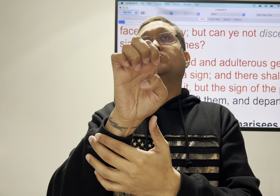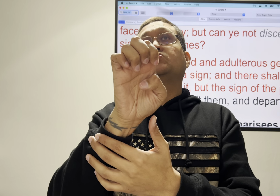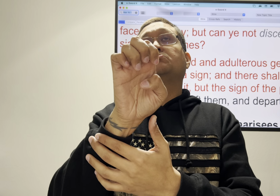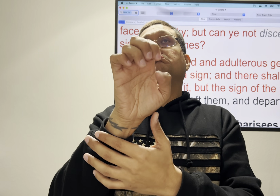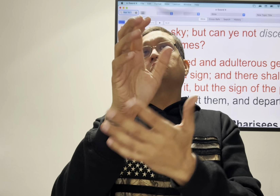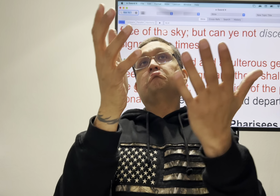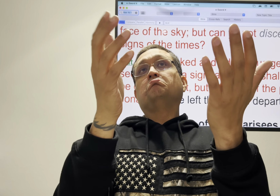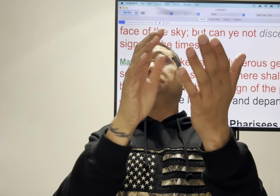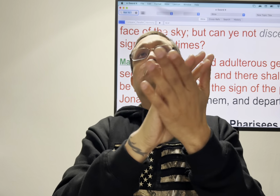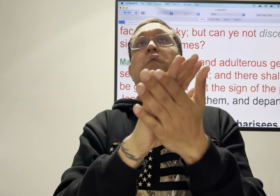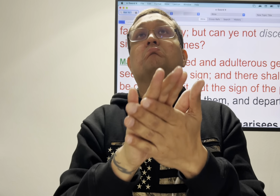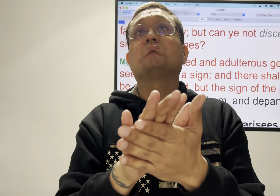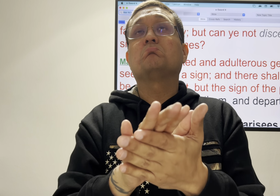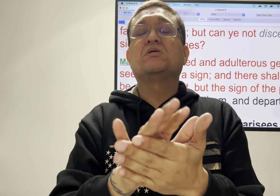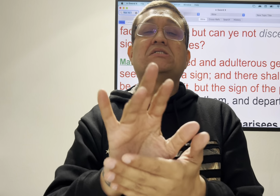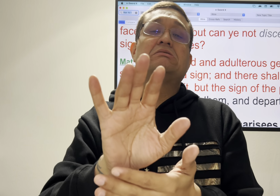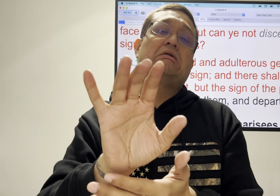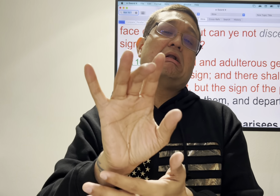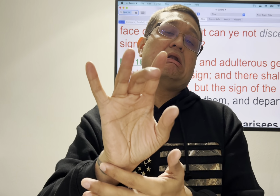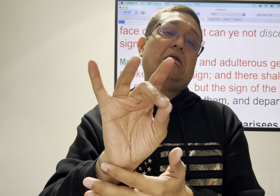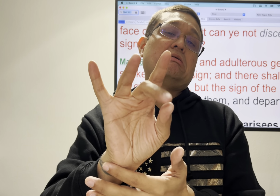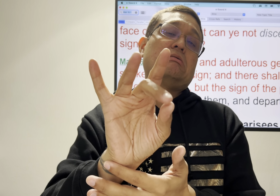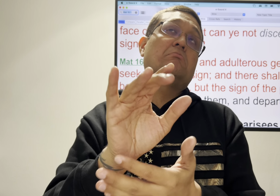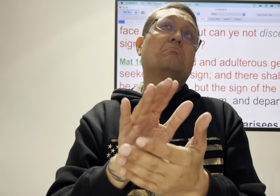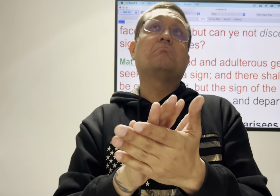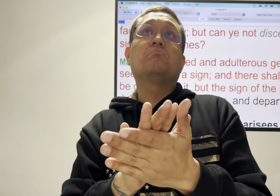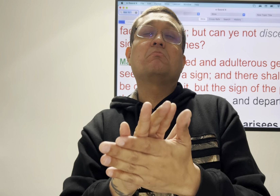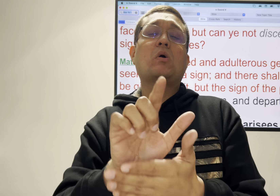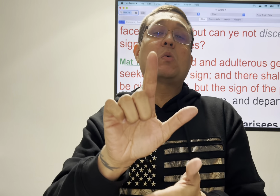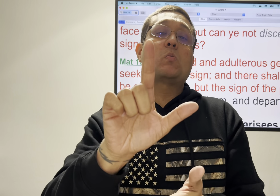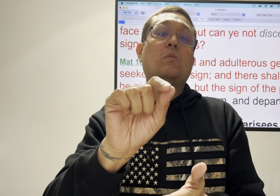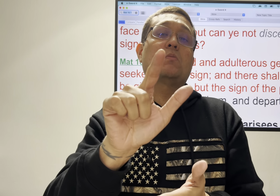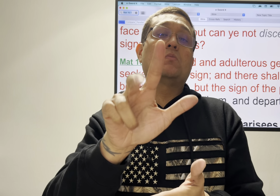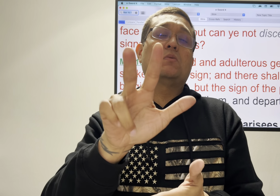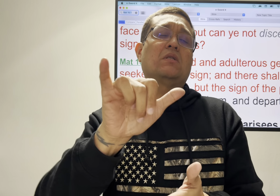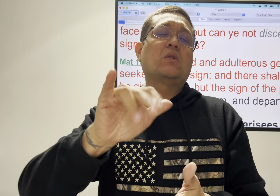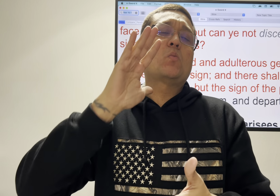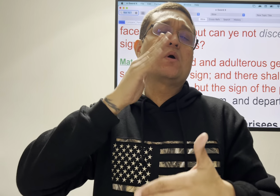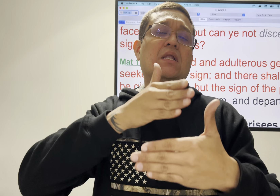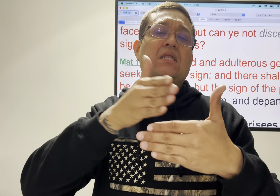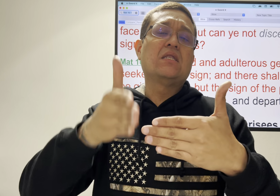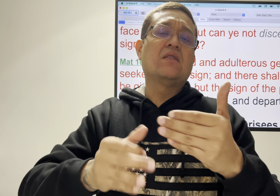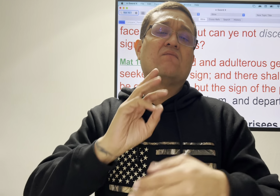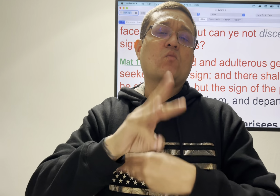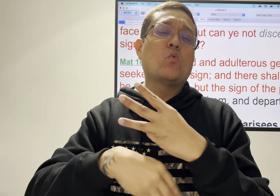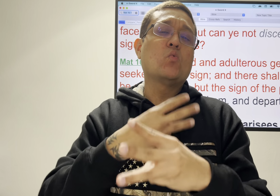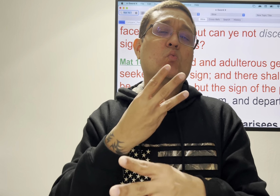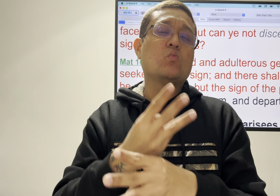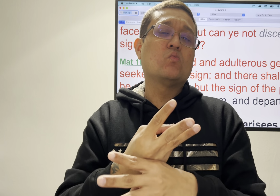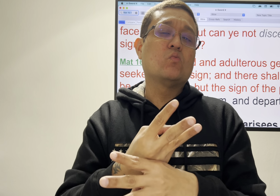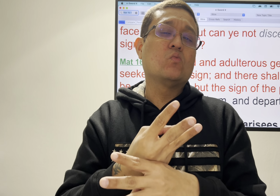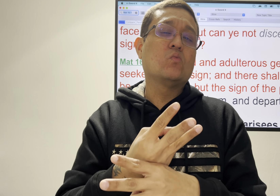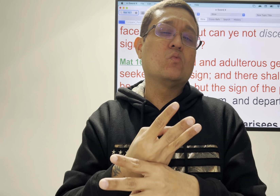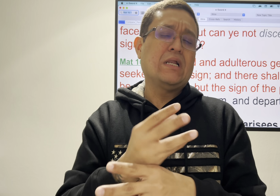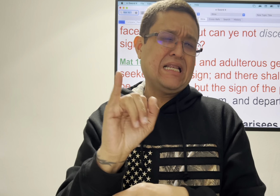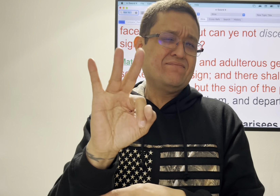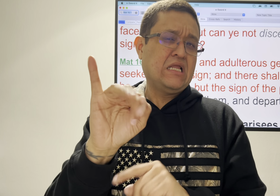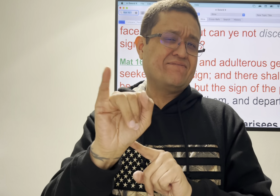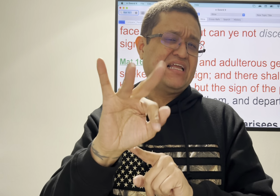Let's say, if God gave us a time, maybe June 8th in 2023, that'll be the end of the world.